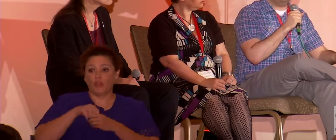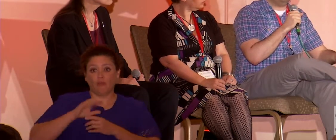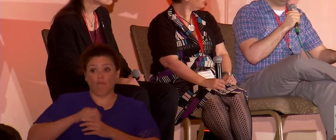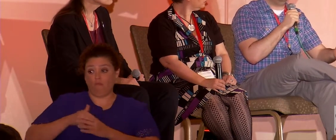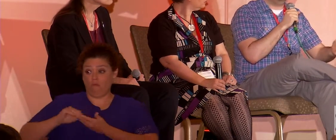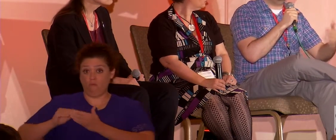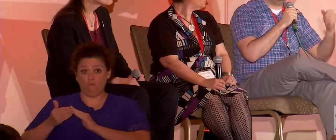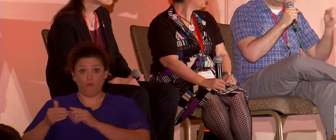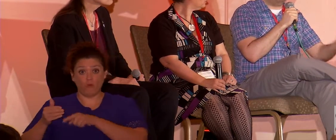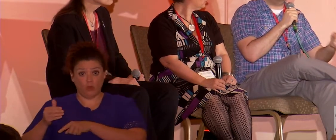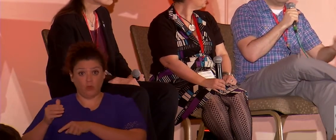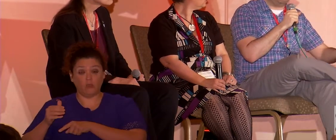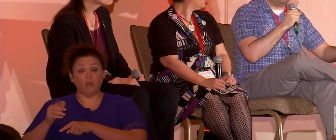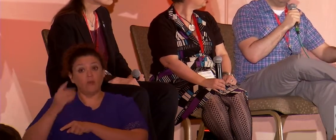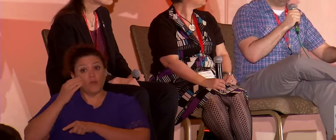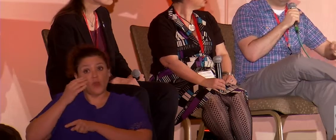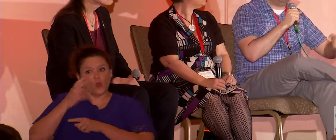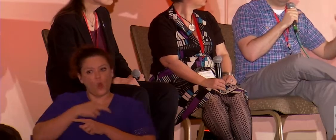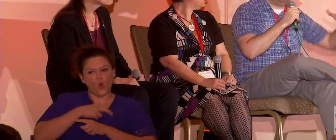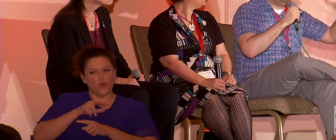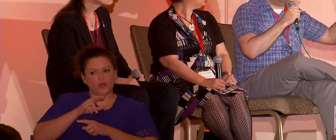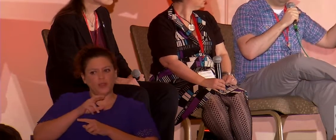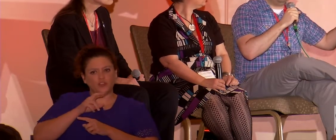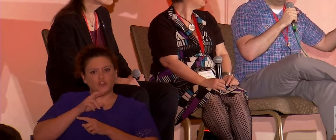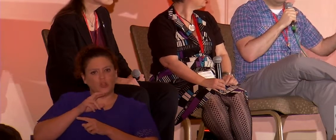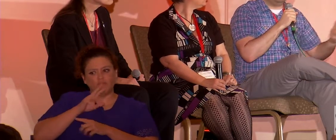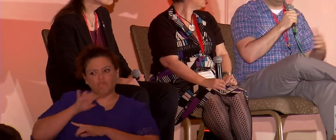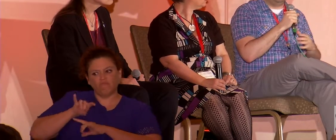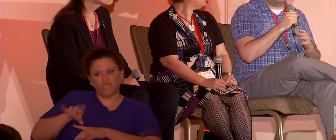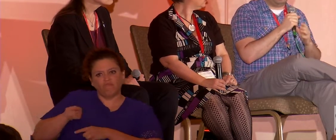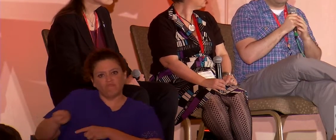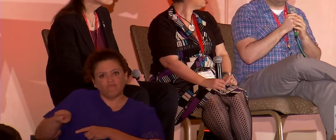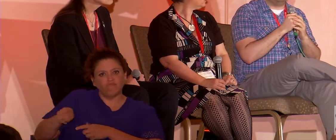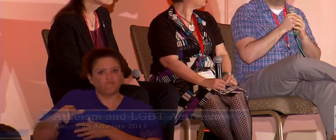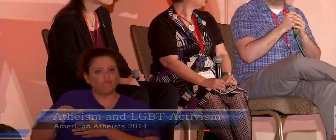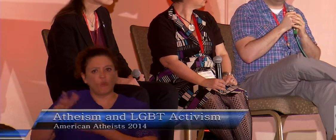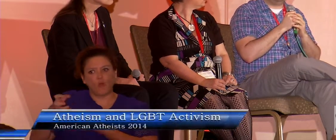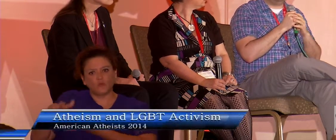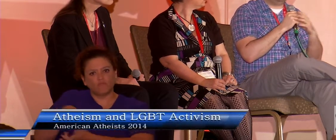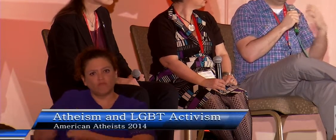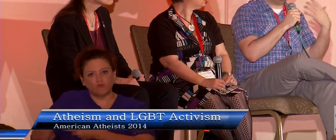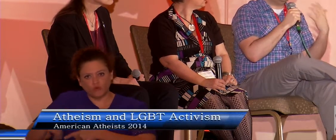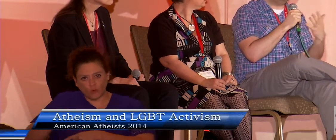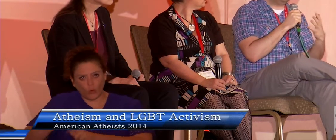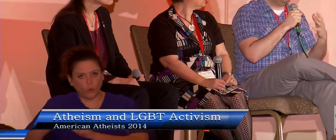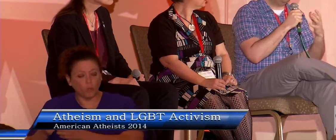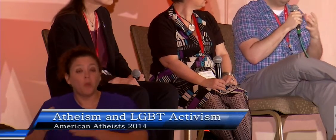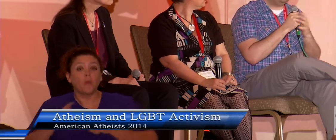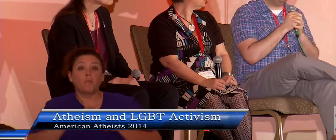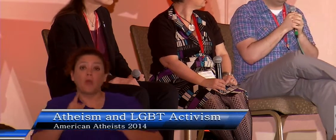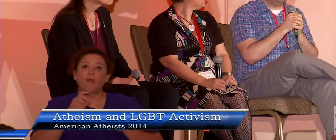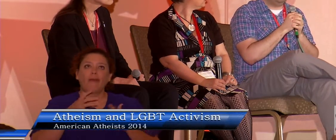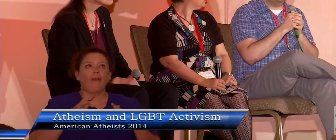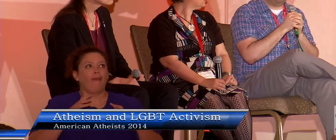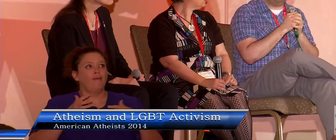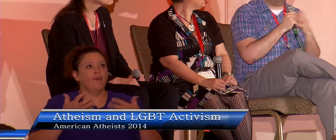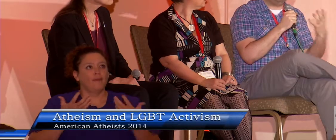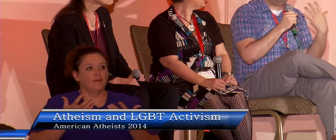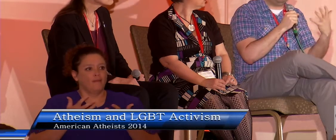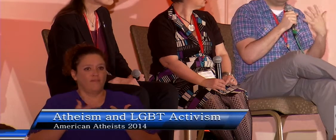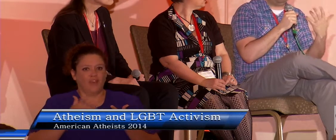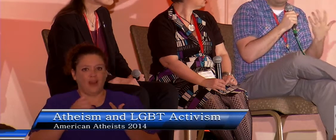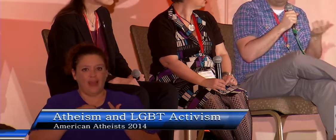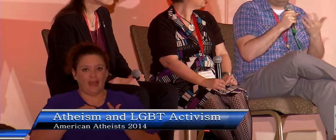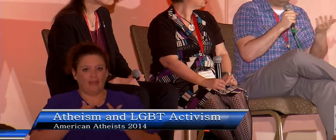that religion is out to get them to the larger extent, and they've had to kind of like, you know, live in this bubble.